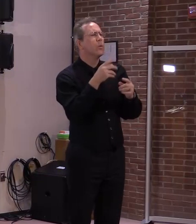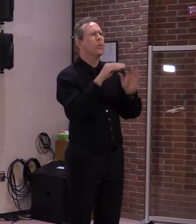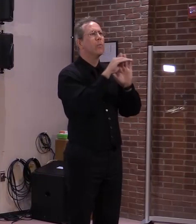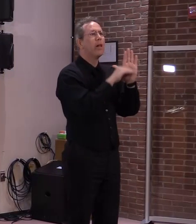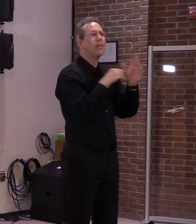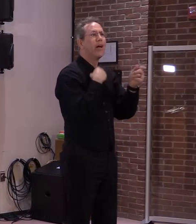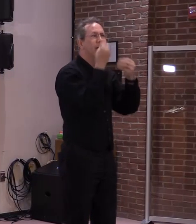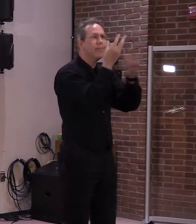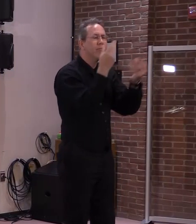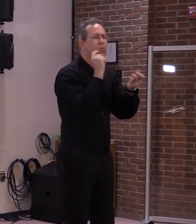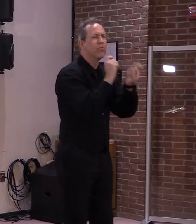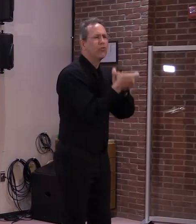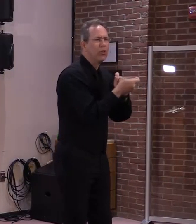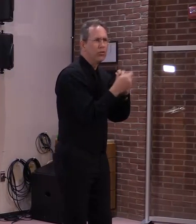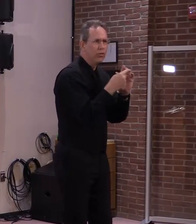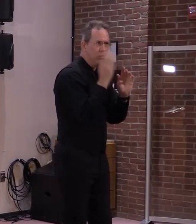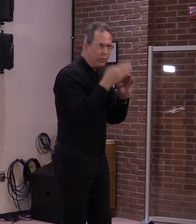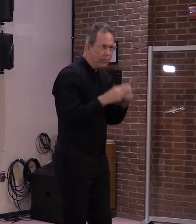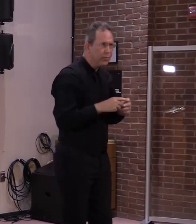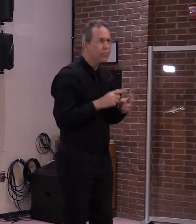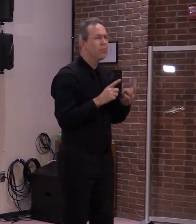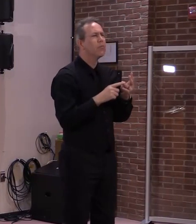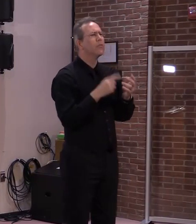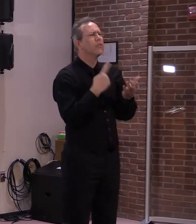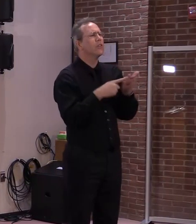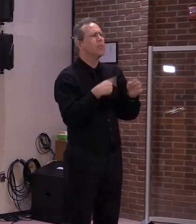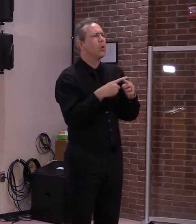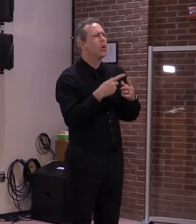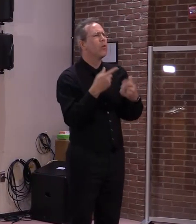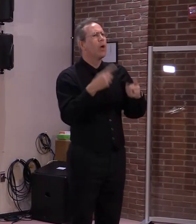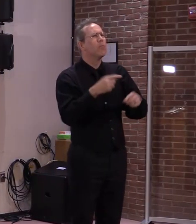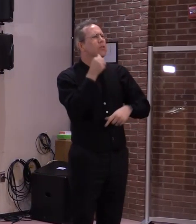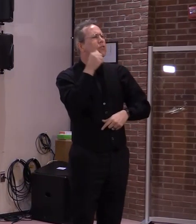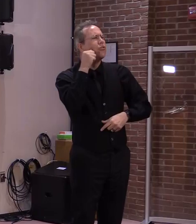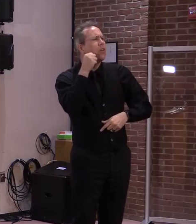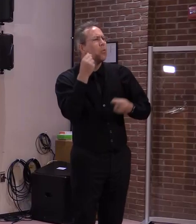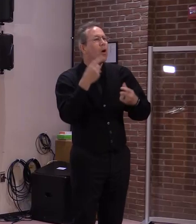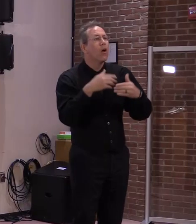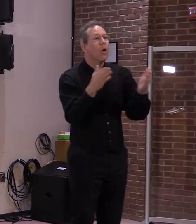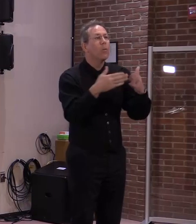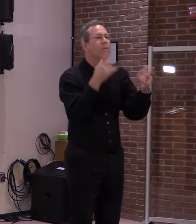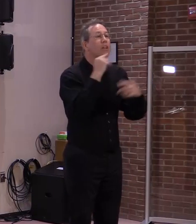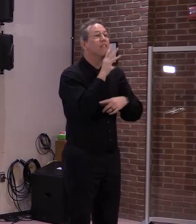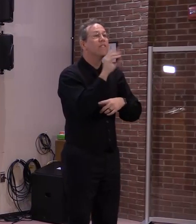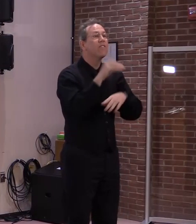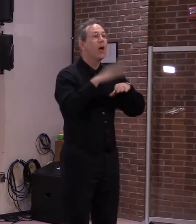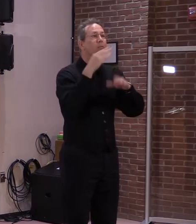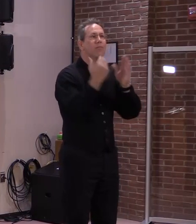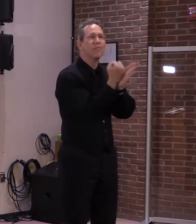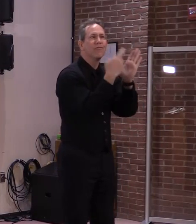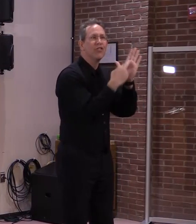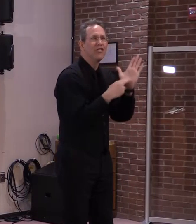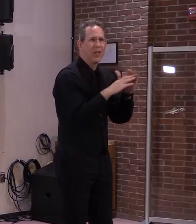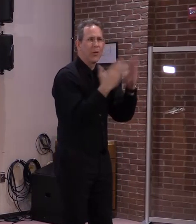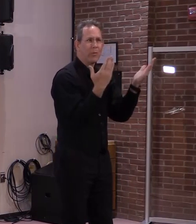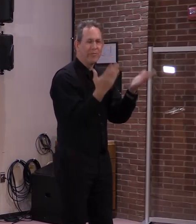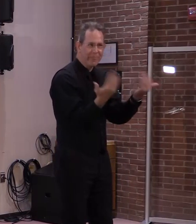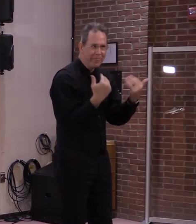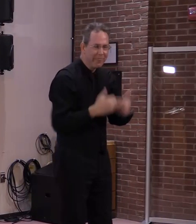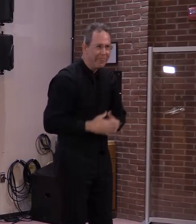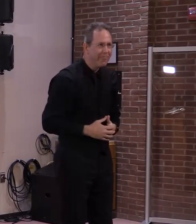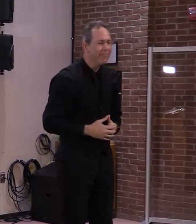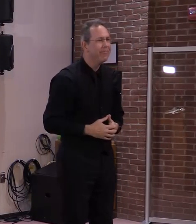Let's talk about what happened yesterday. We opened 50-plus registration, and those were Vermonters age 50 and